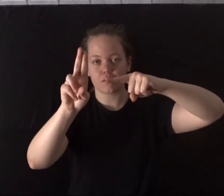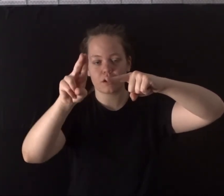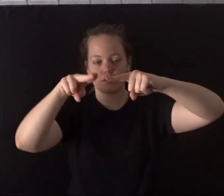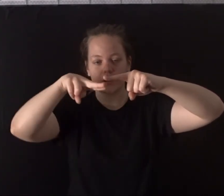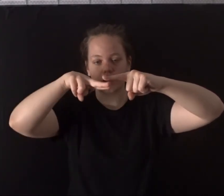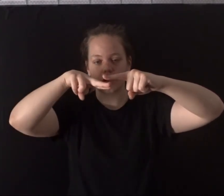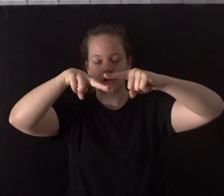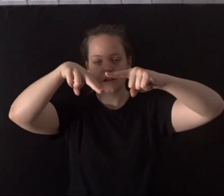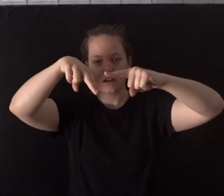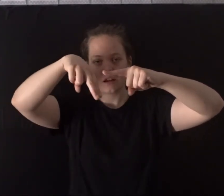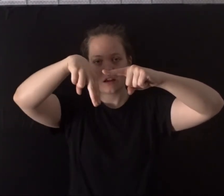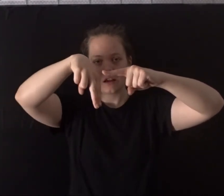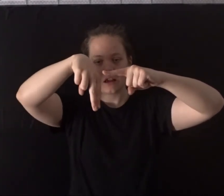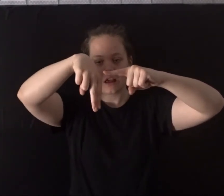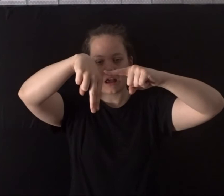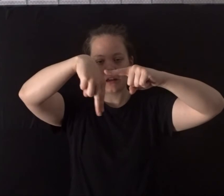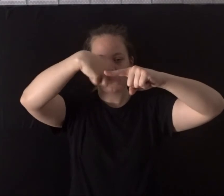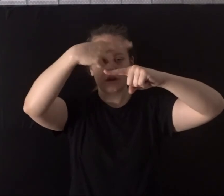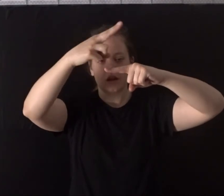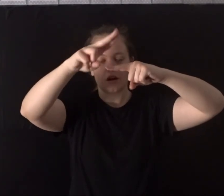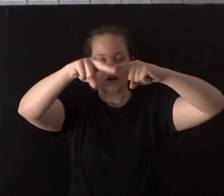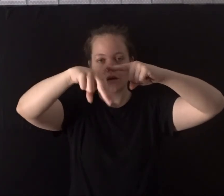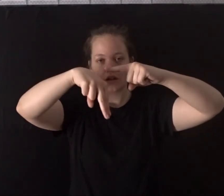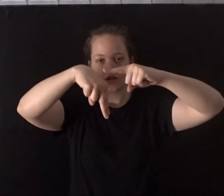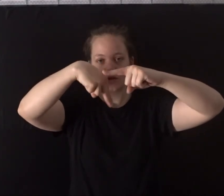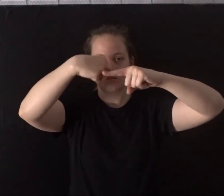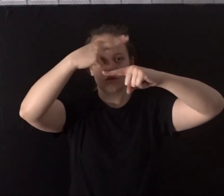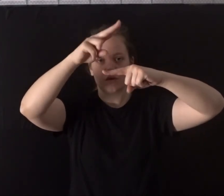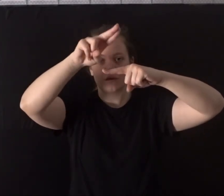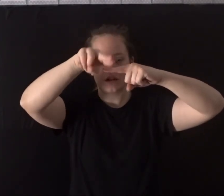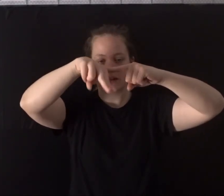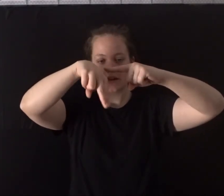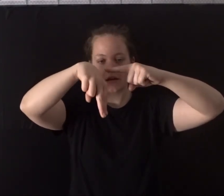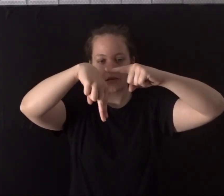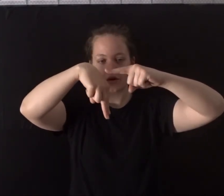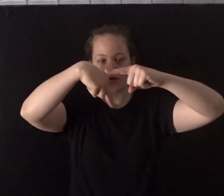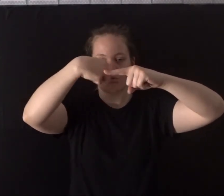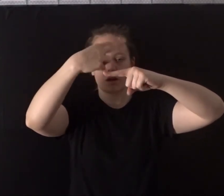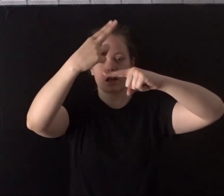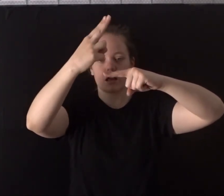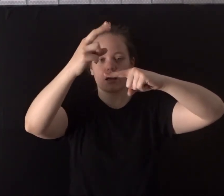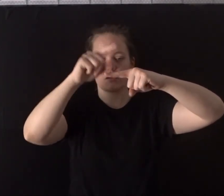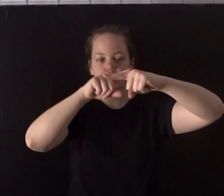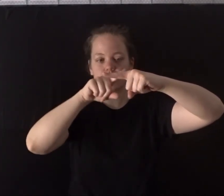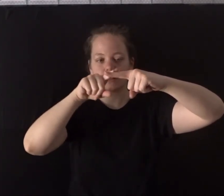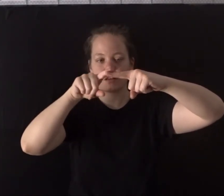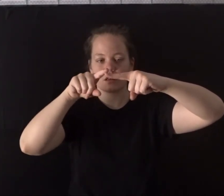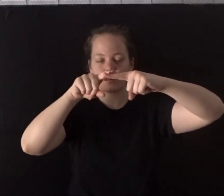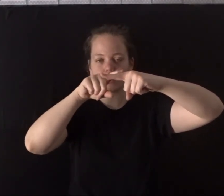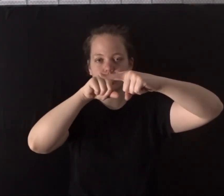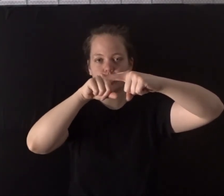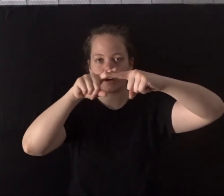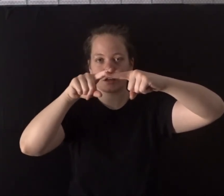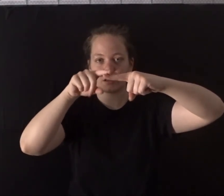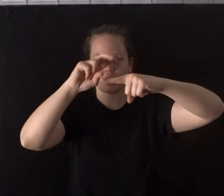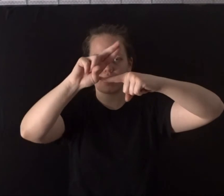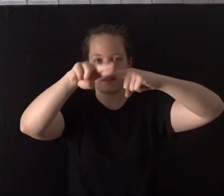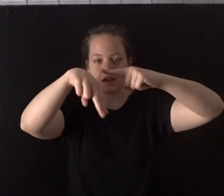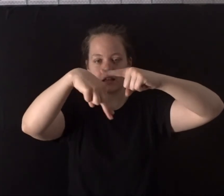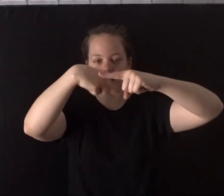middle finger. And we are going to rotate them around this bar here. And that